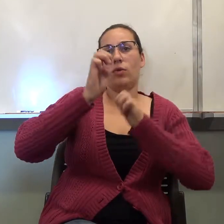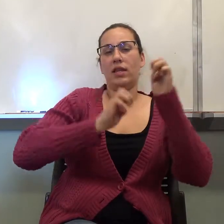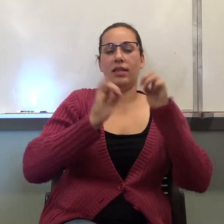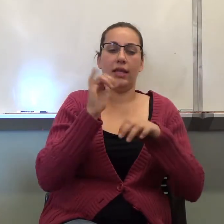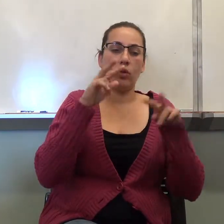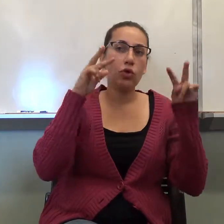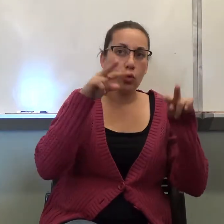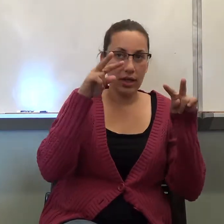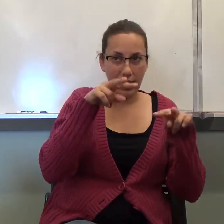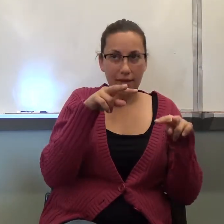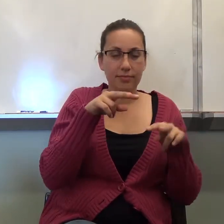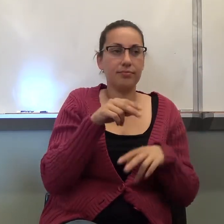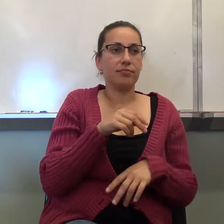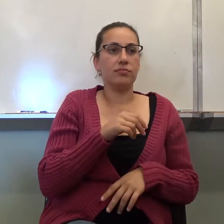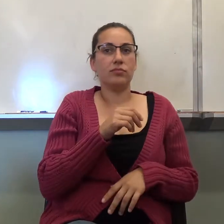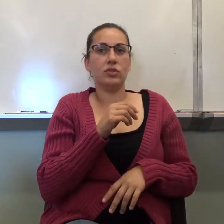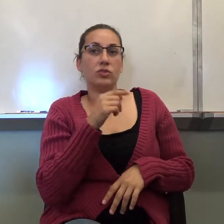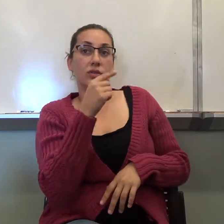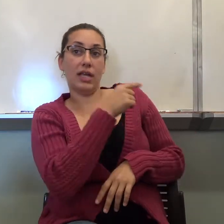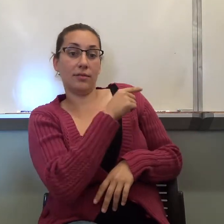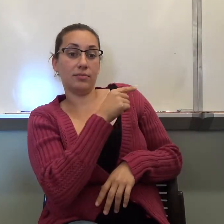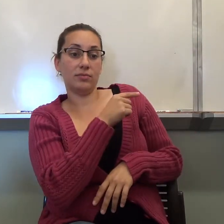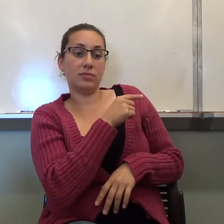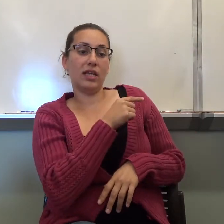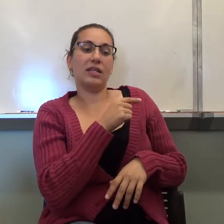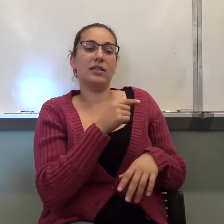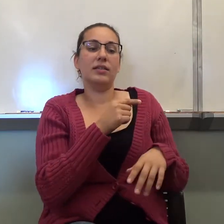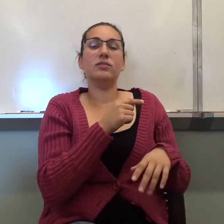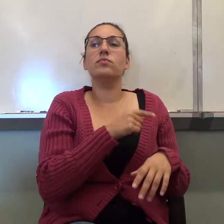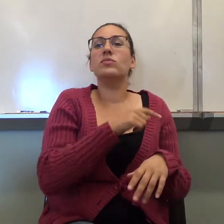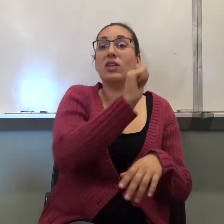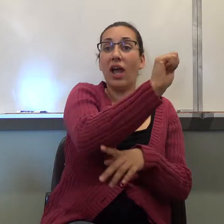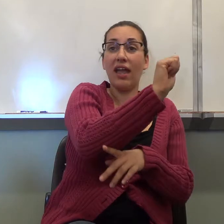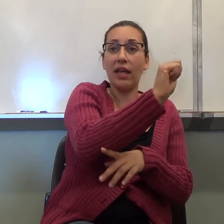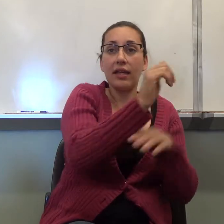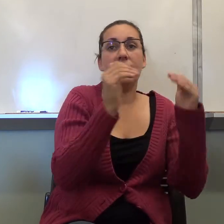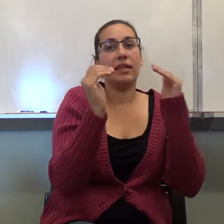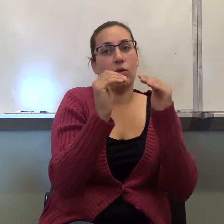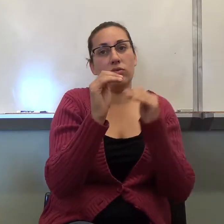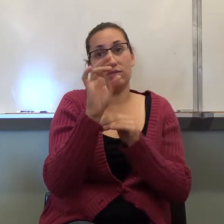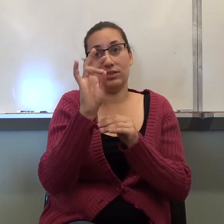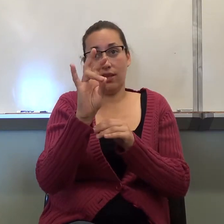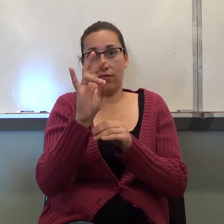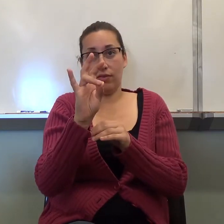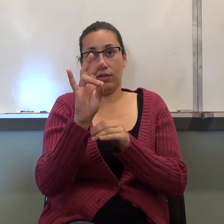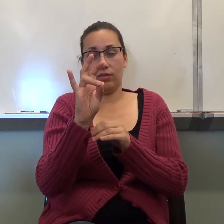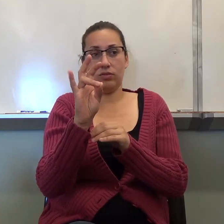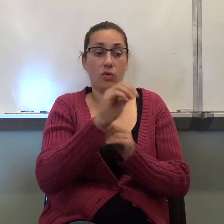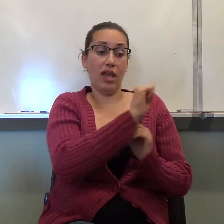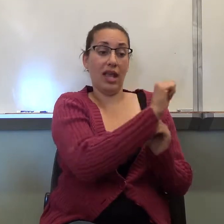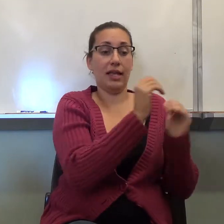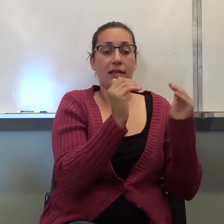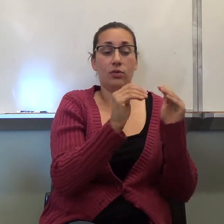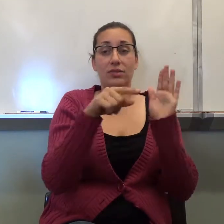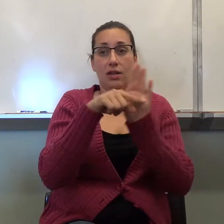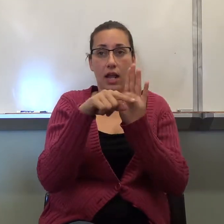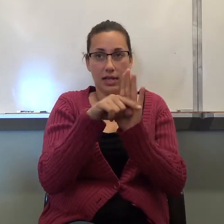other words, evaluate simply means get a number for it, okay? When A is equal to -7, here it is, turns out to